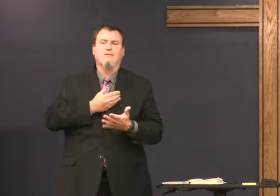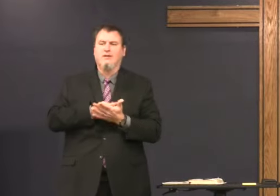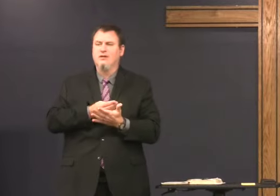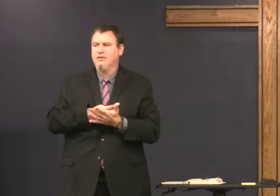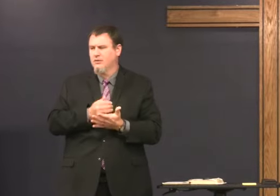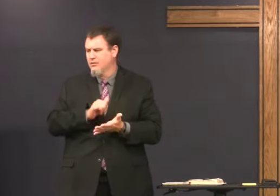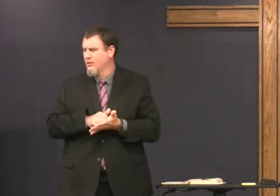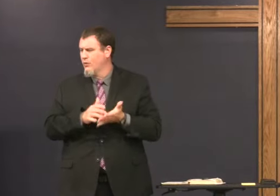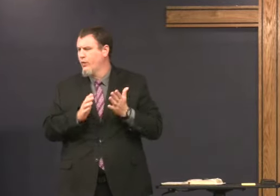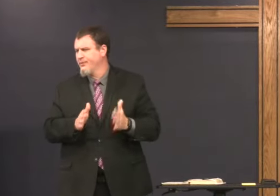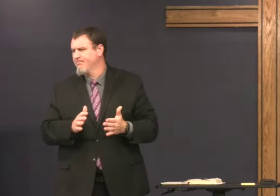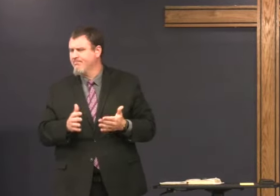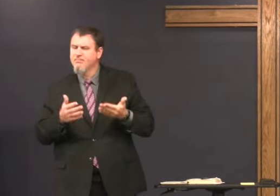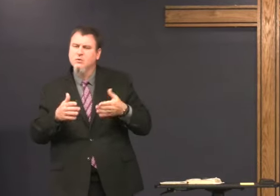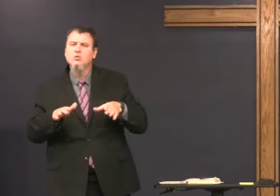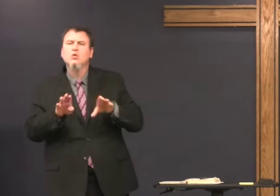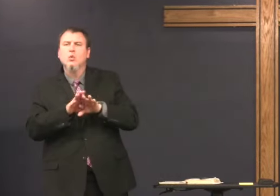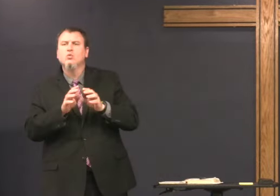To see our money as that way.